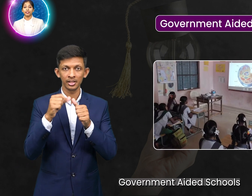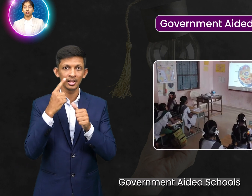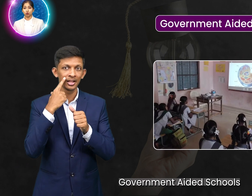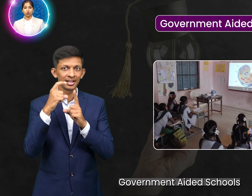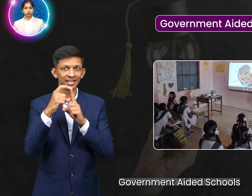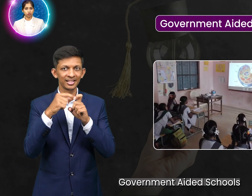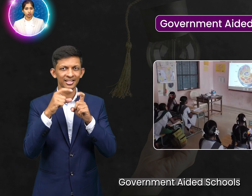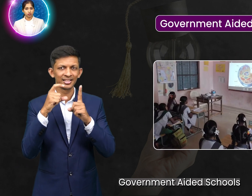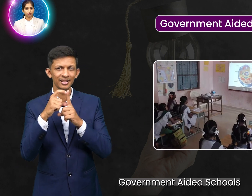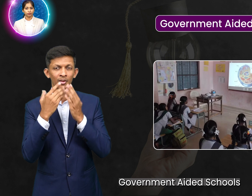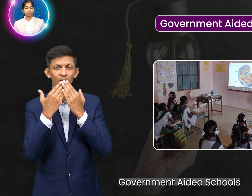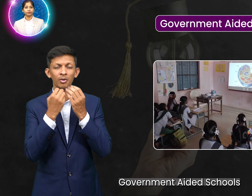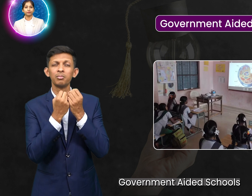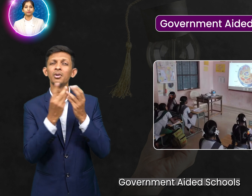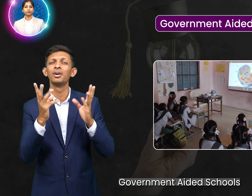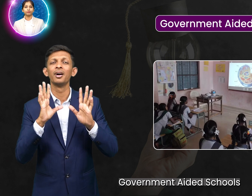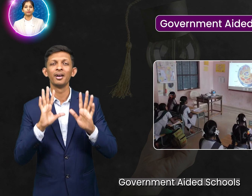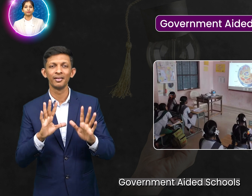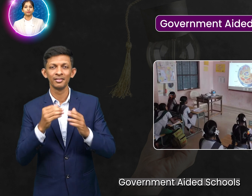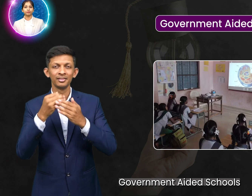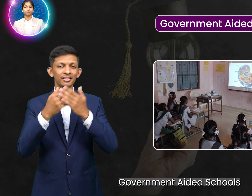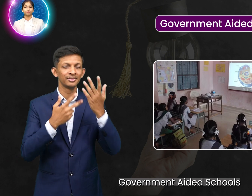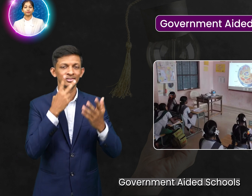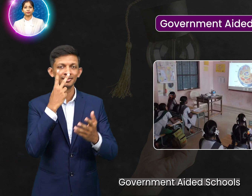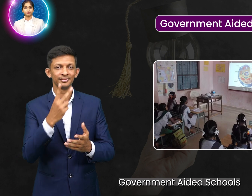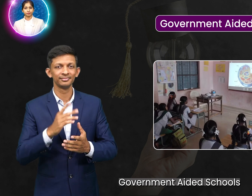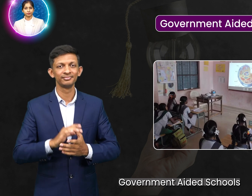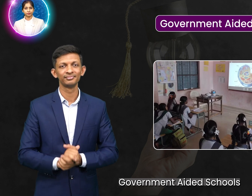Government aided schools.